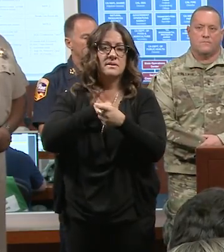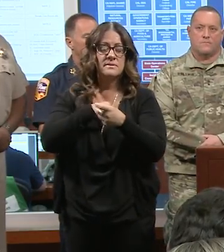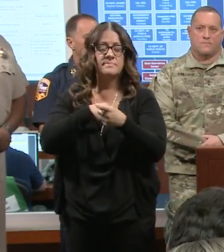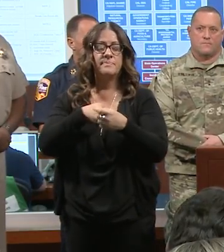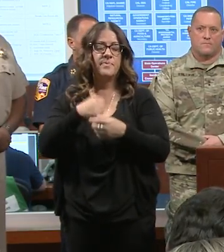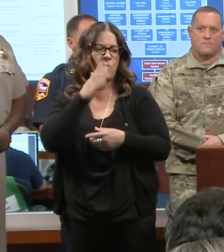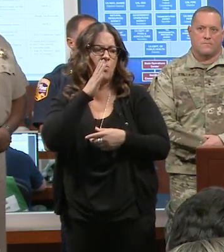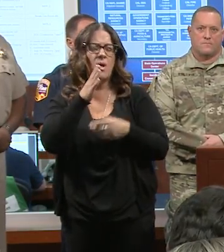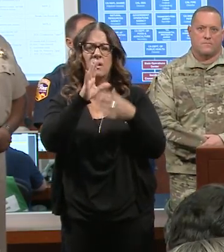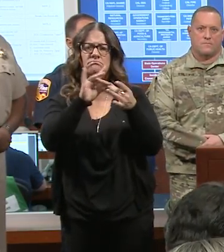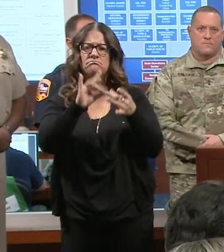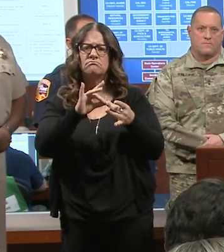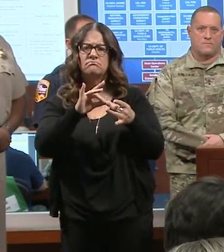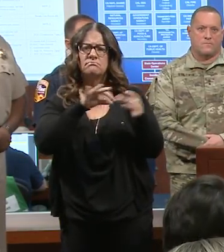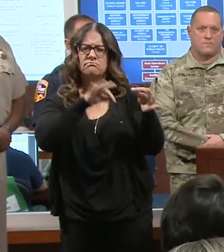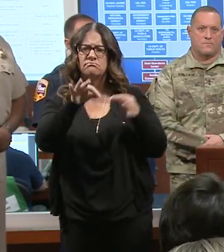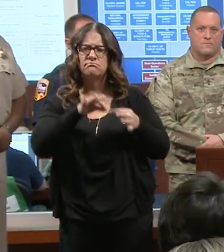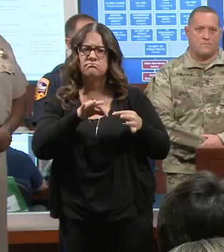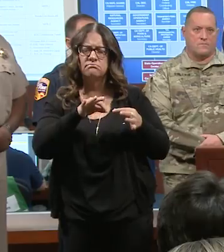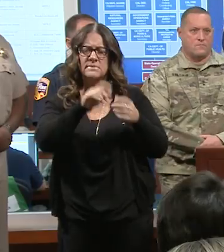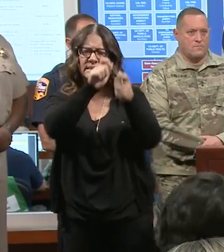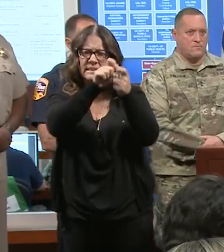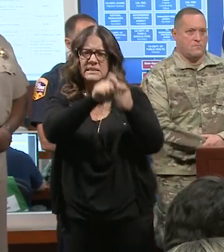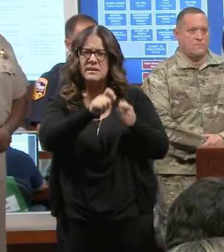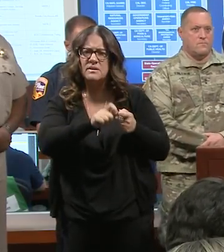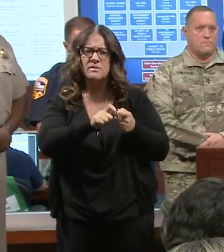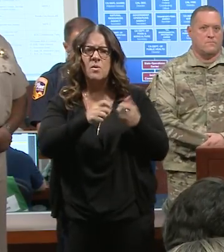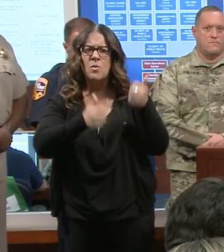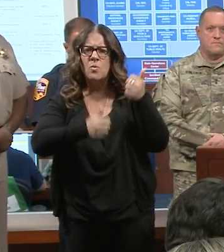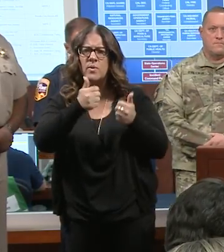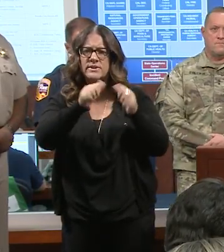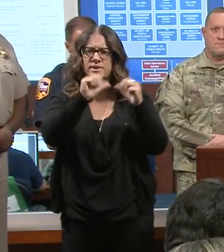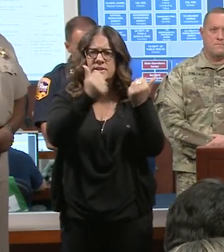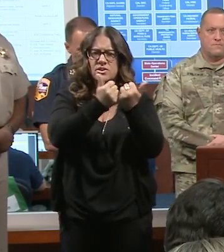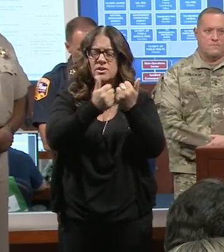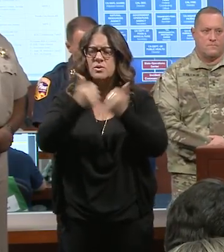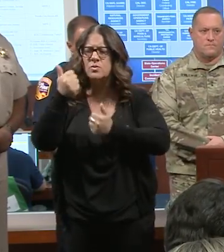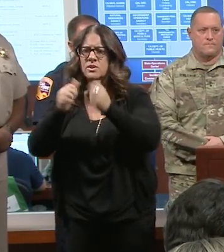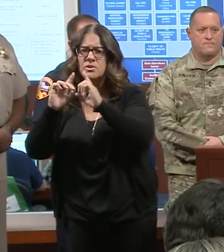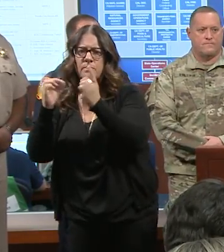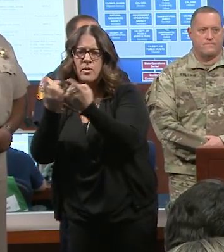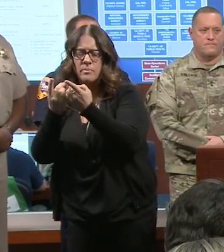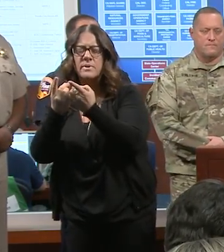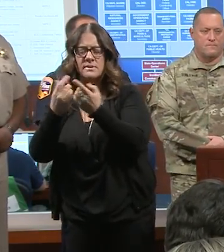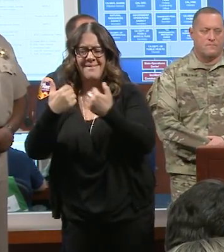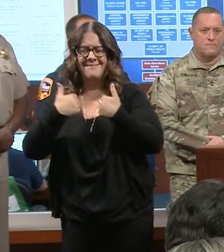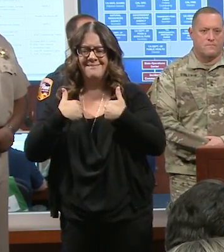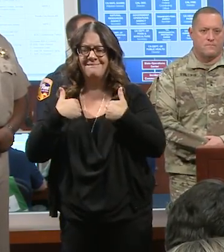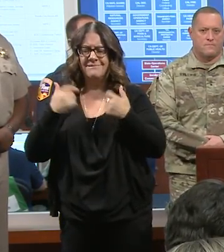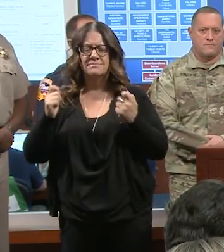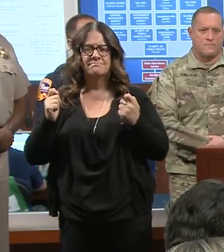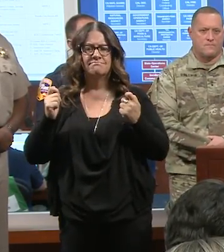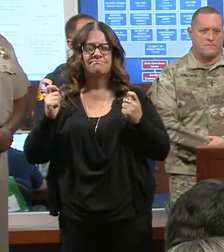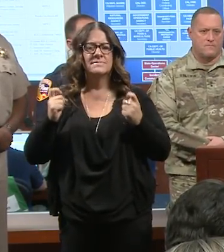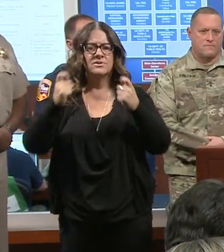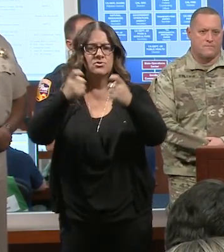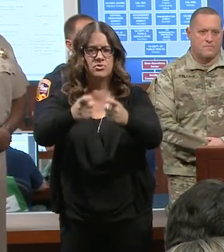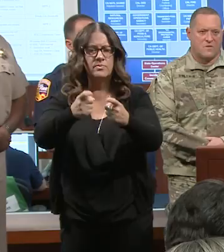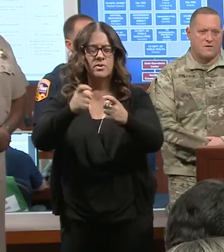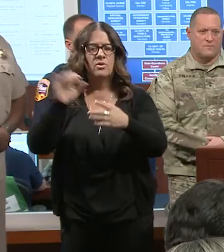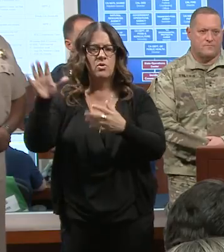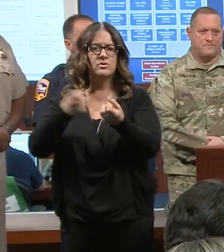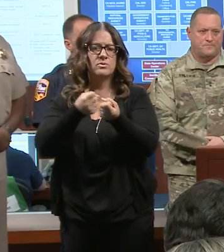here, which outlines all the various agencies and departments that have contributed to